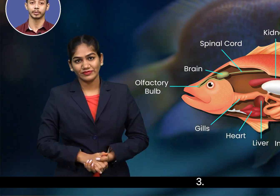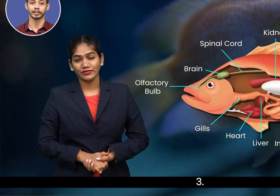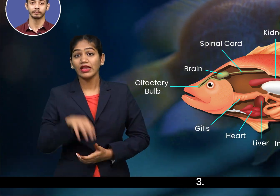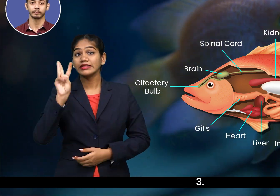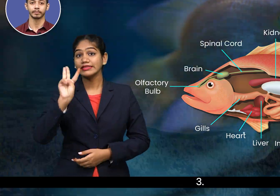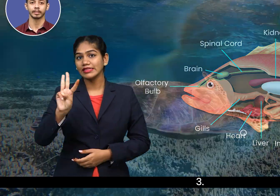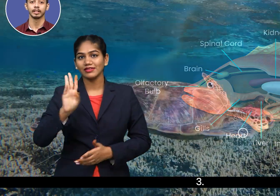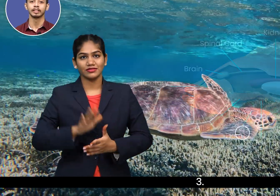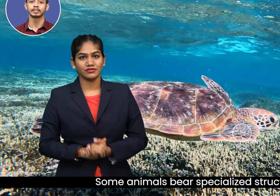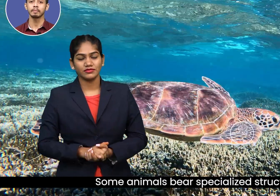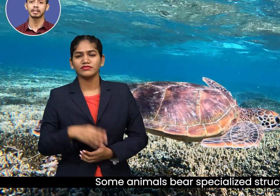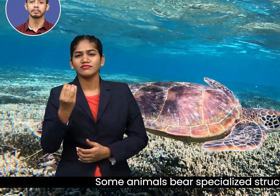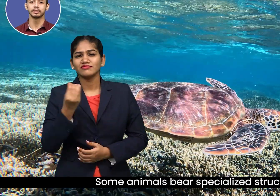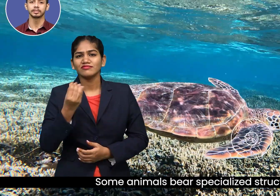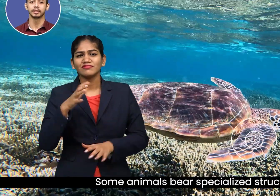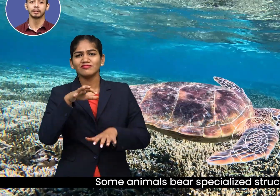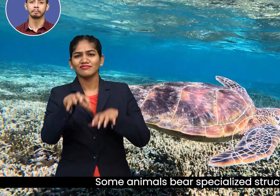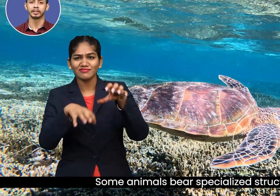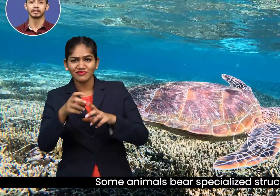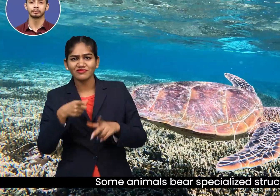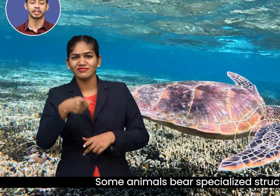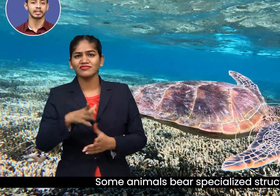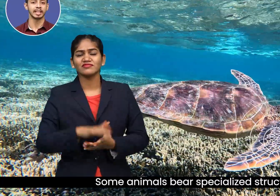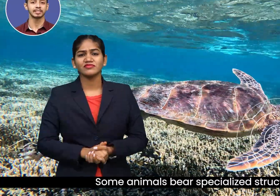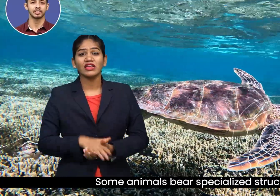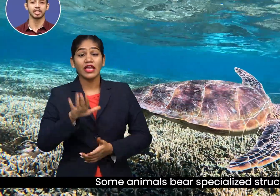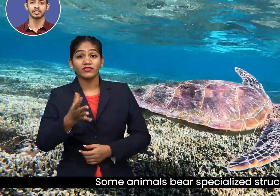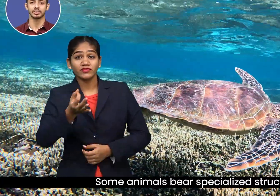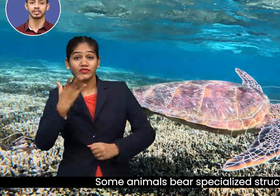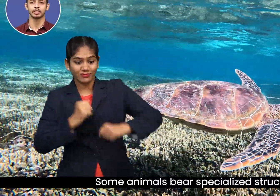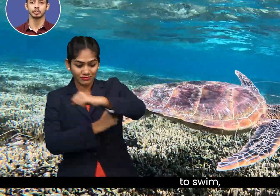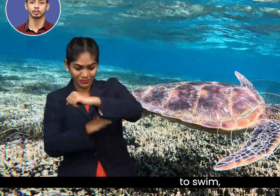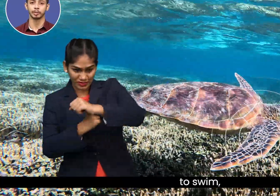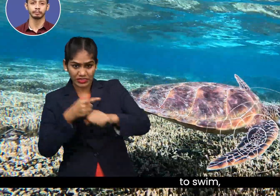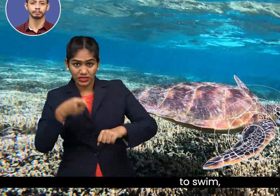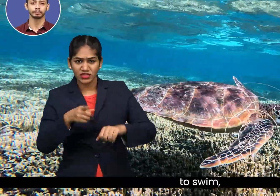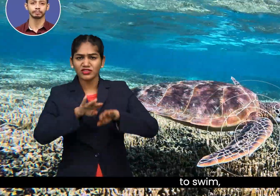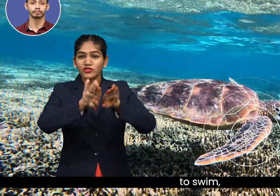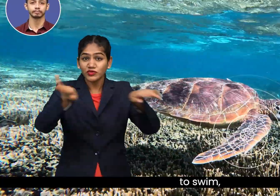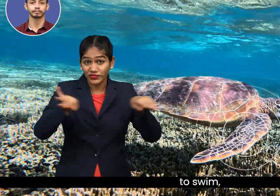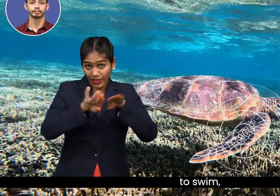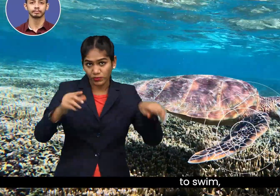Number 3, some animals bear specialized structures to swim,